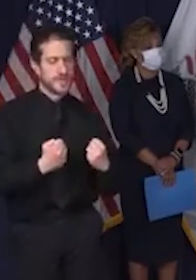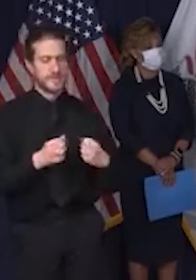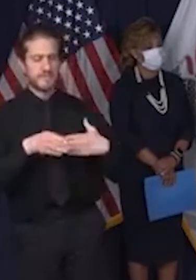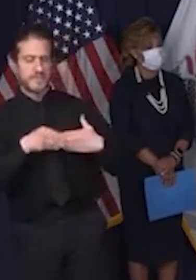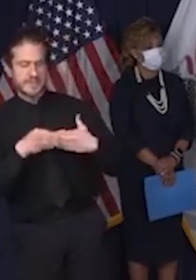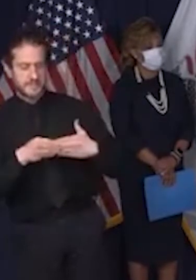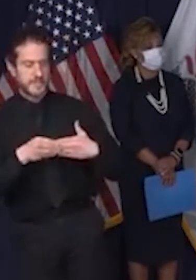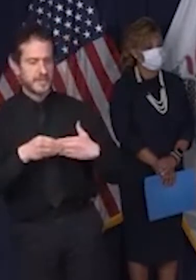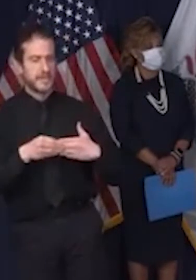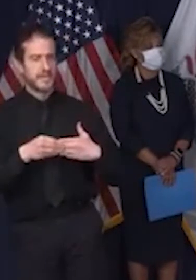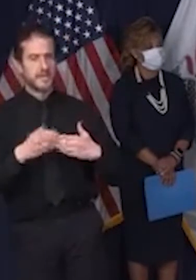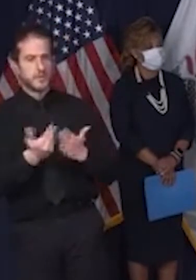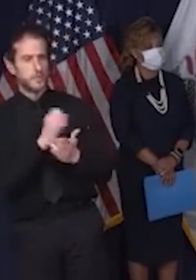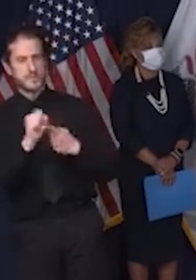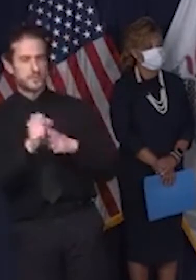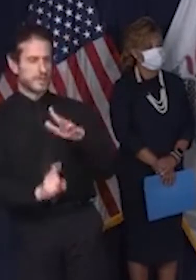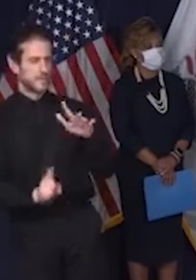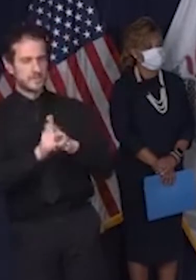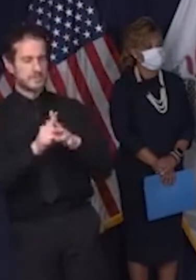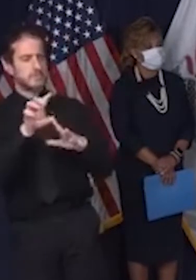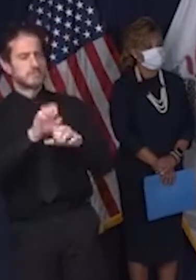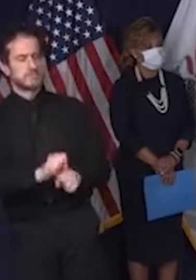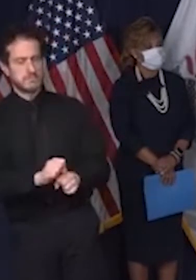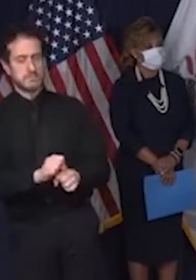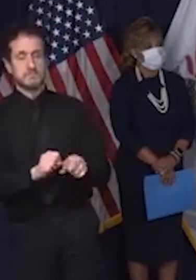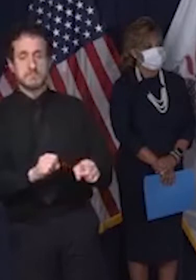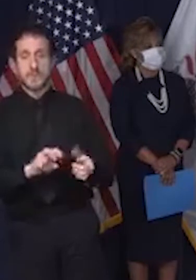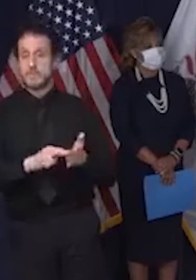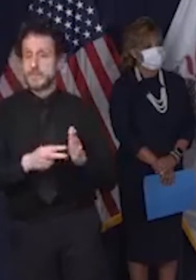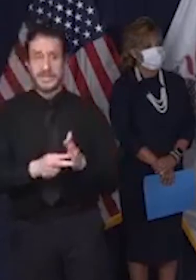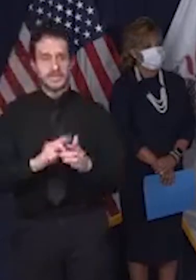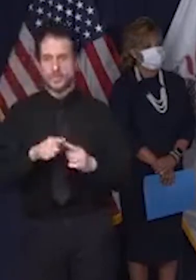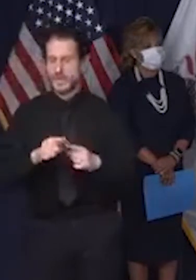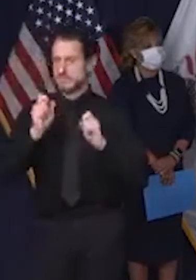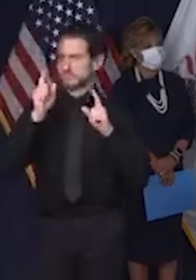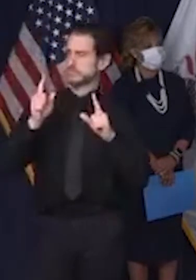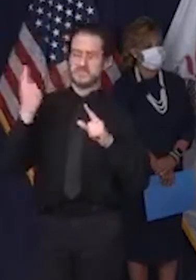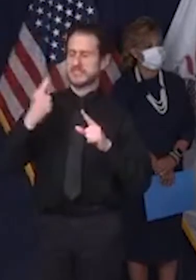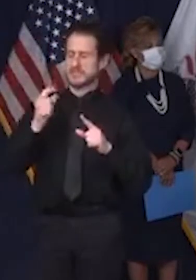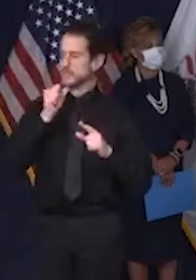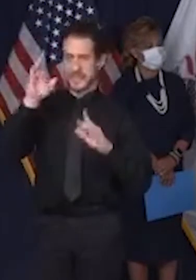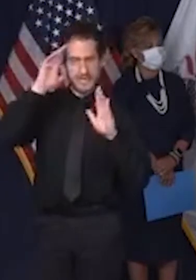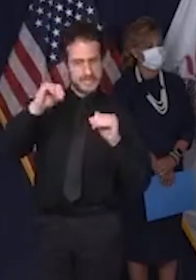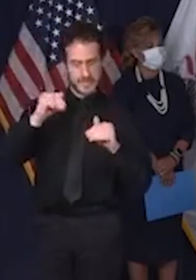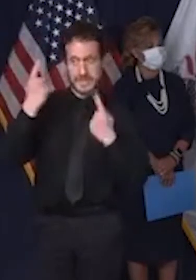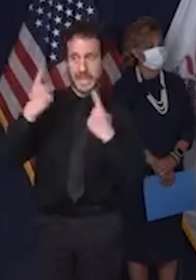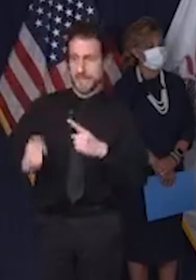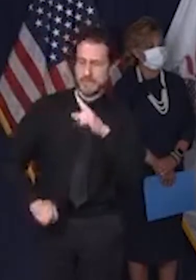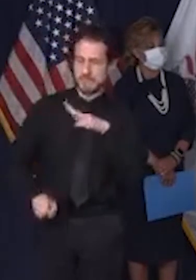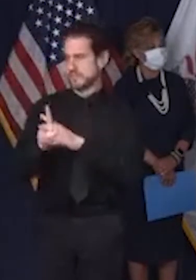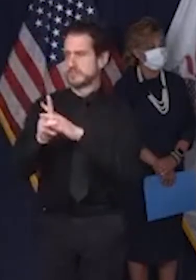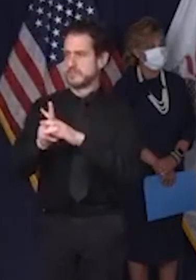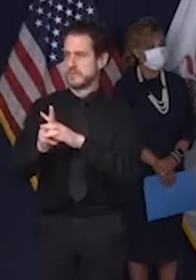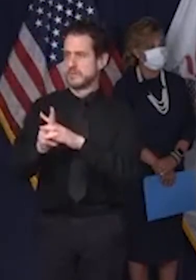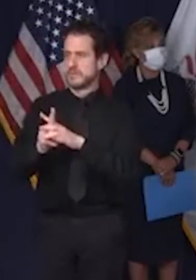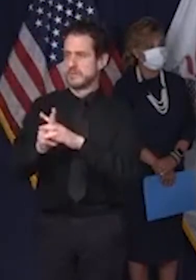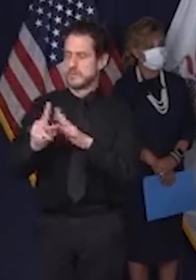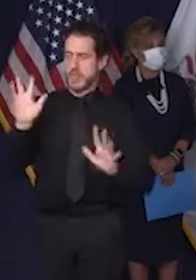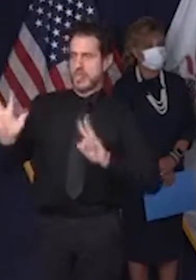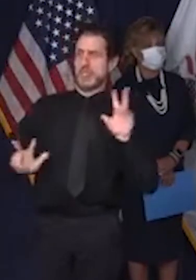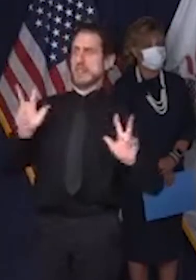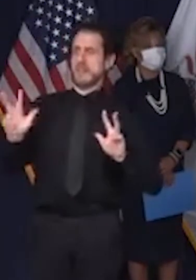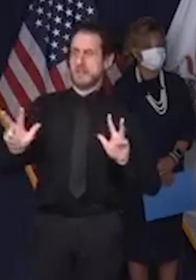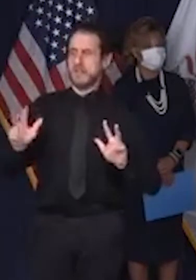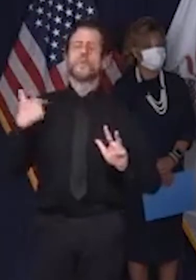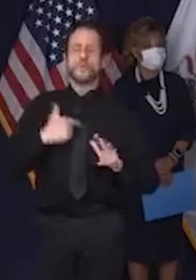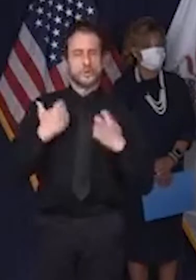for this very reason. So when the unpredictable events in life knock us down, we have the strength and the